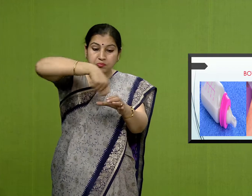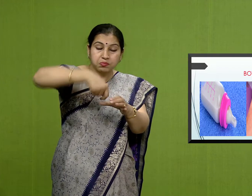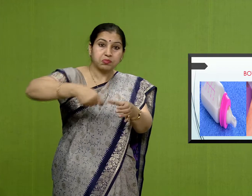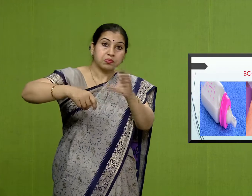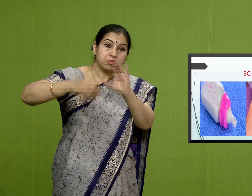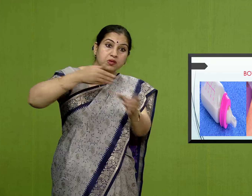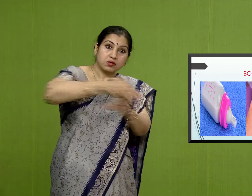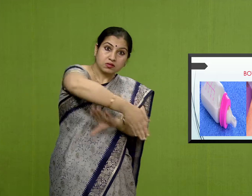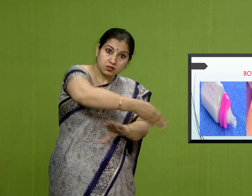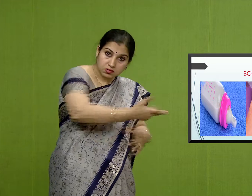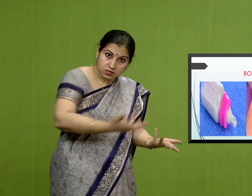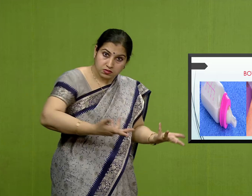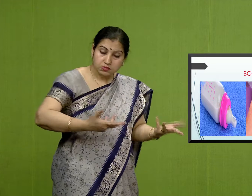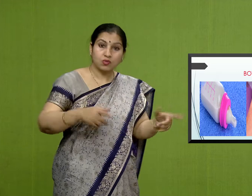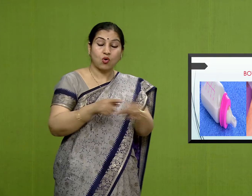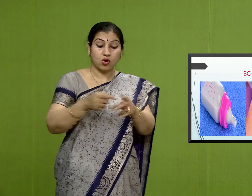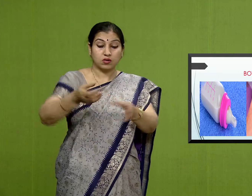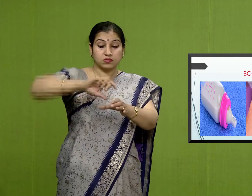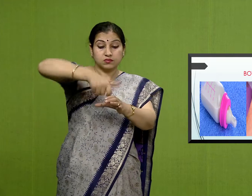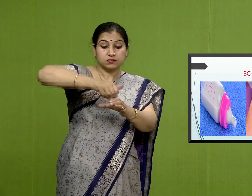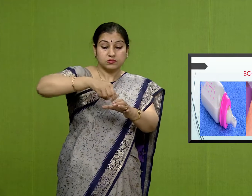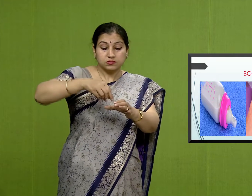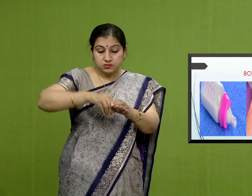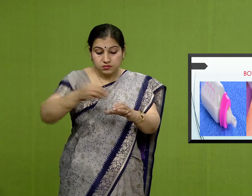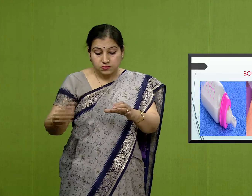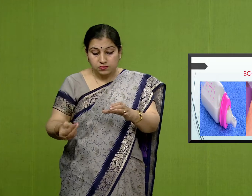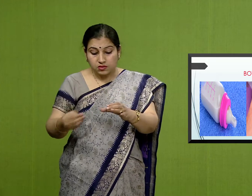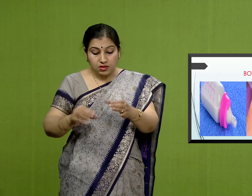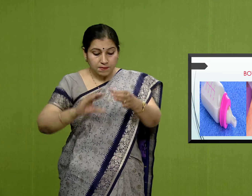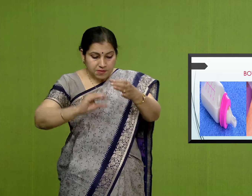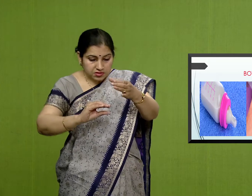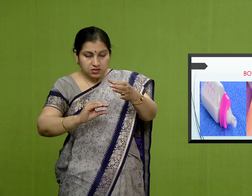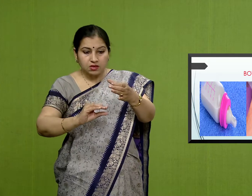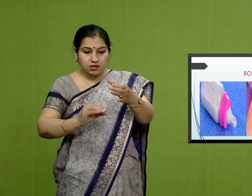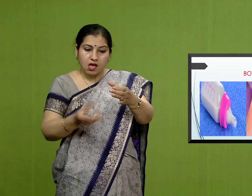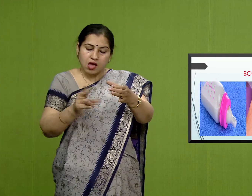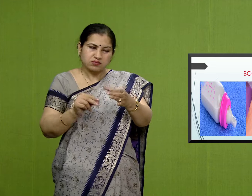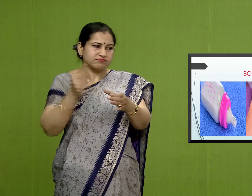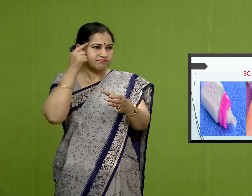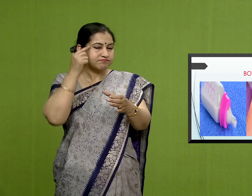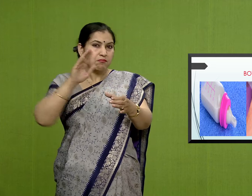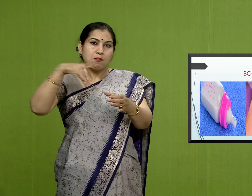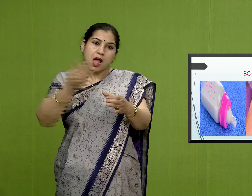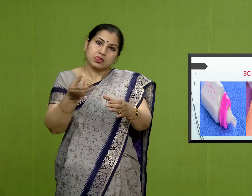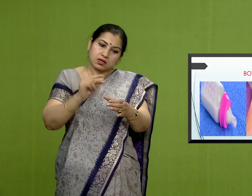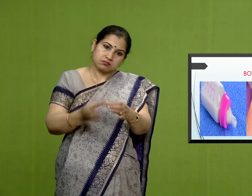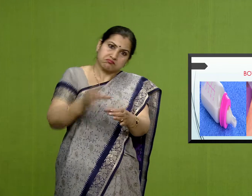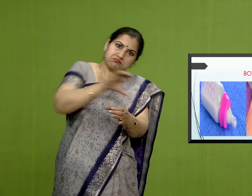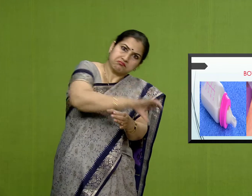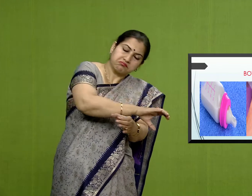Milk left out is again fed, and that may get fermented and